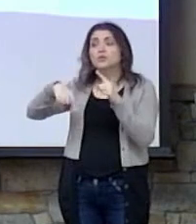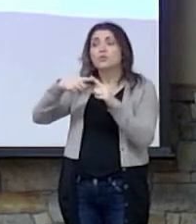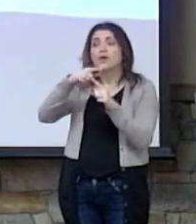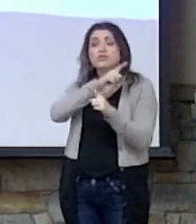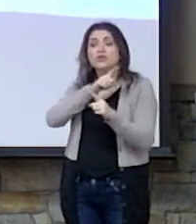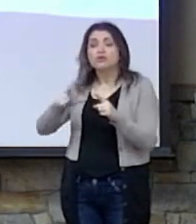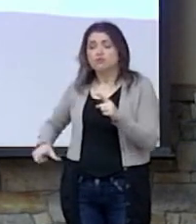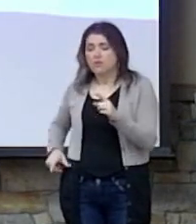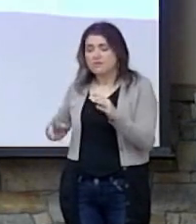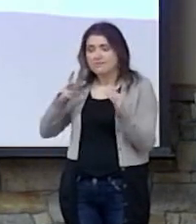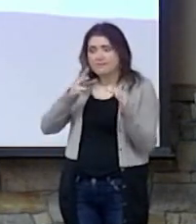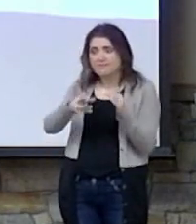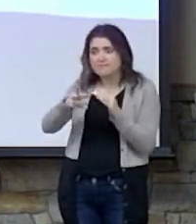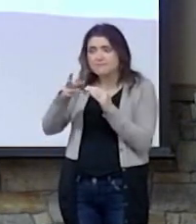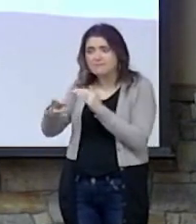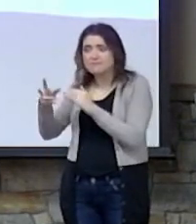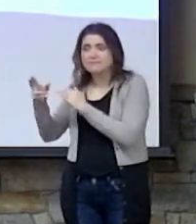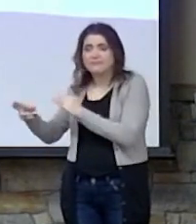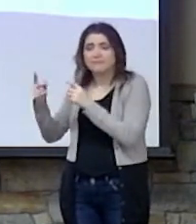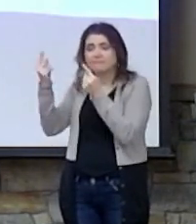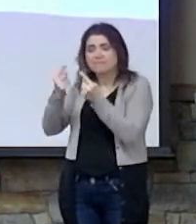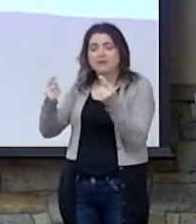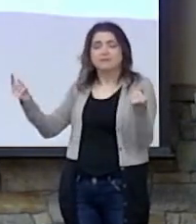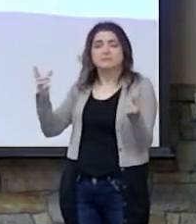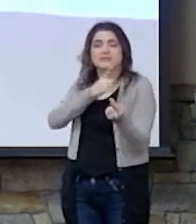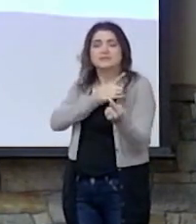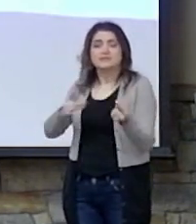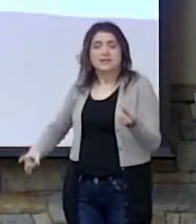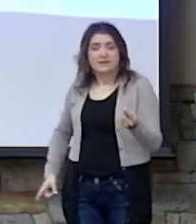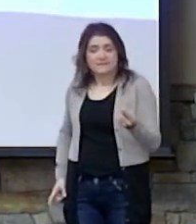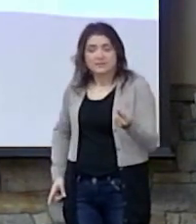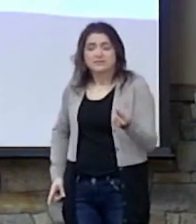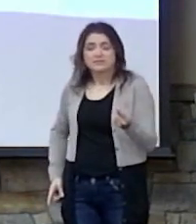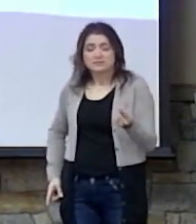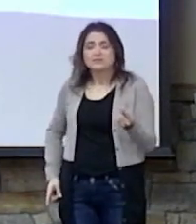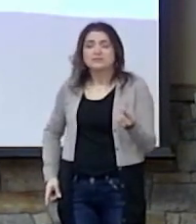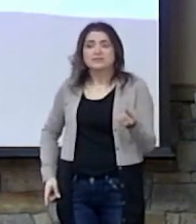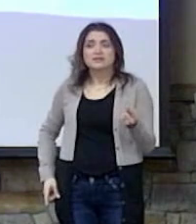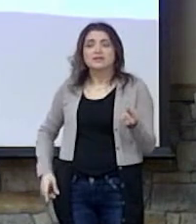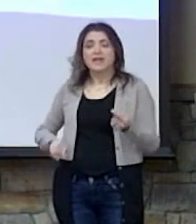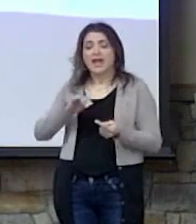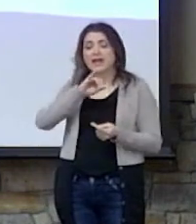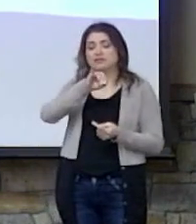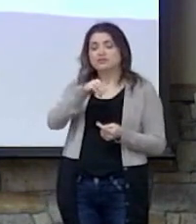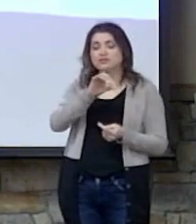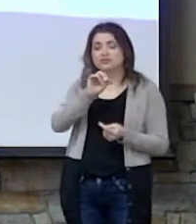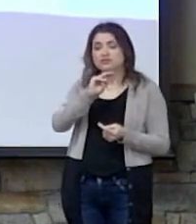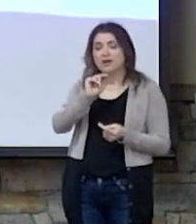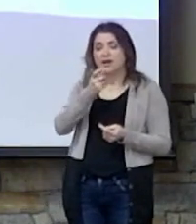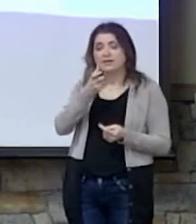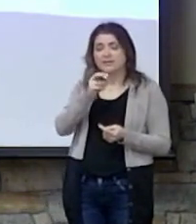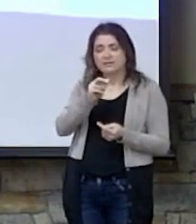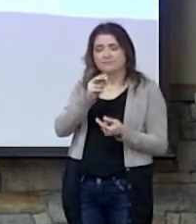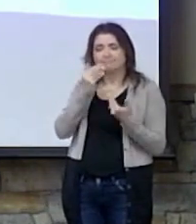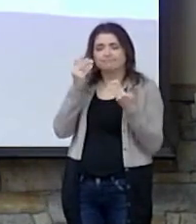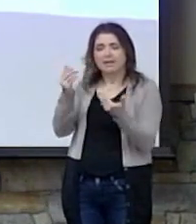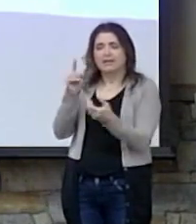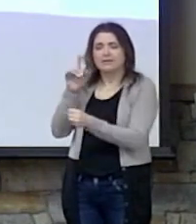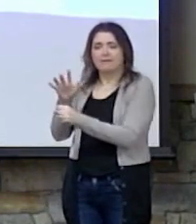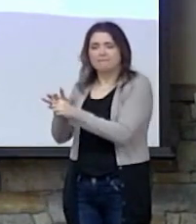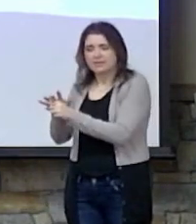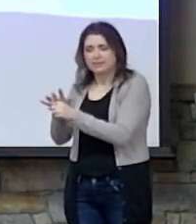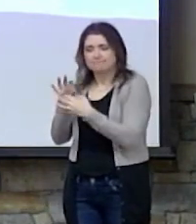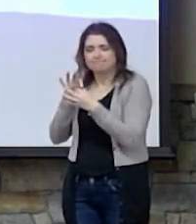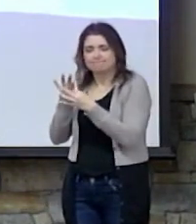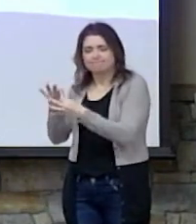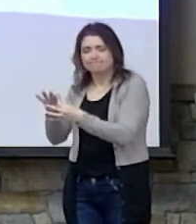cuts off every one of the enemies of David from the face of the earth." And Jonathan made a covenant with the house of David, saying,